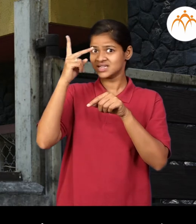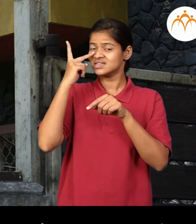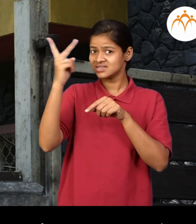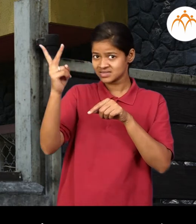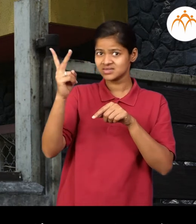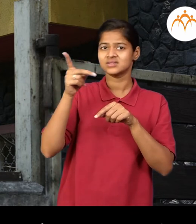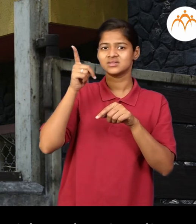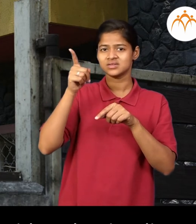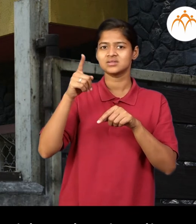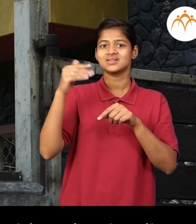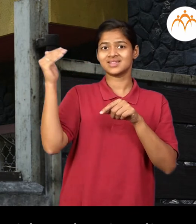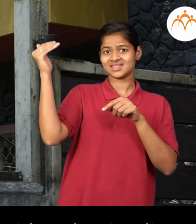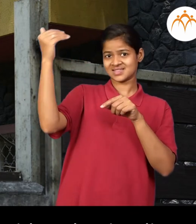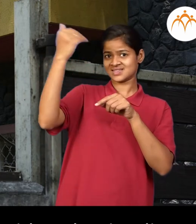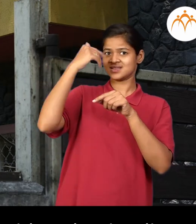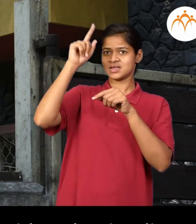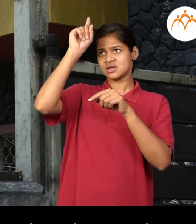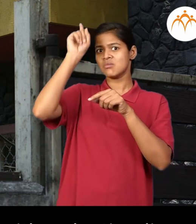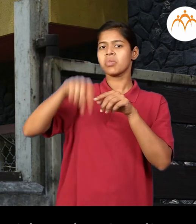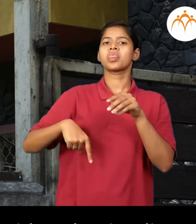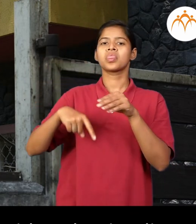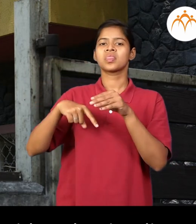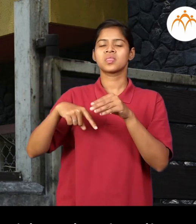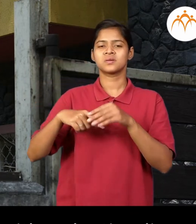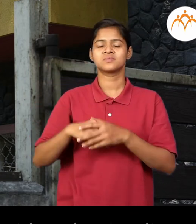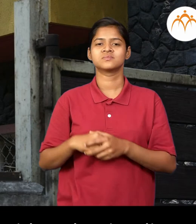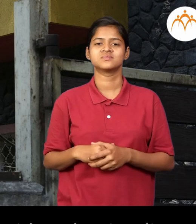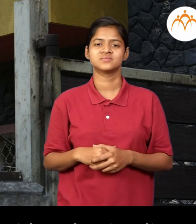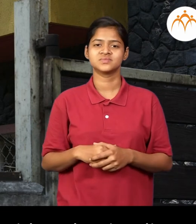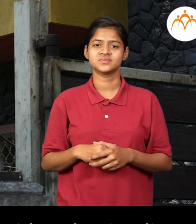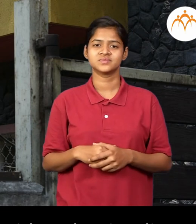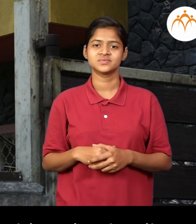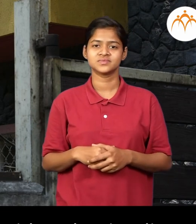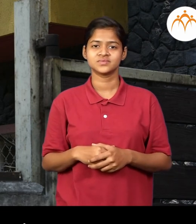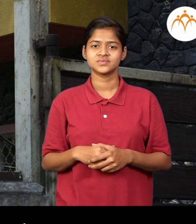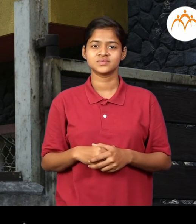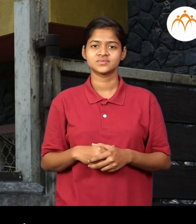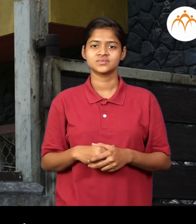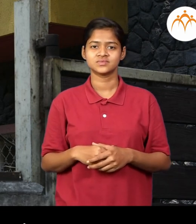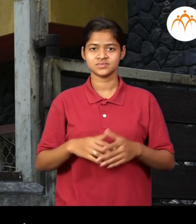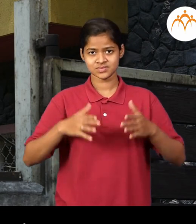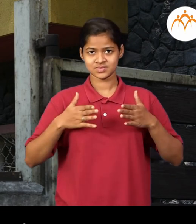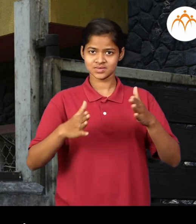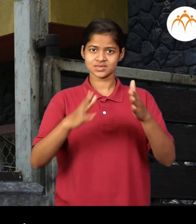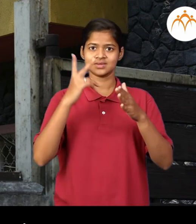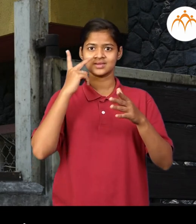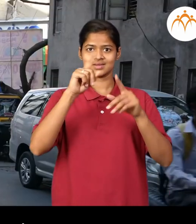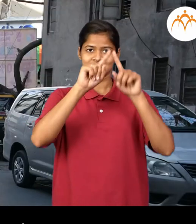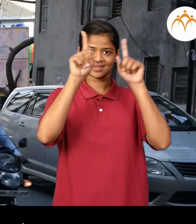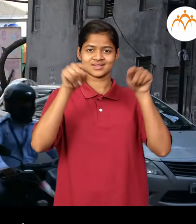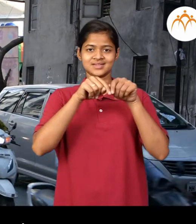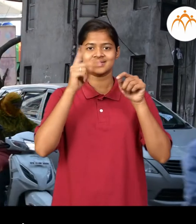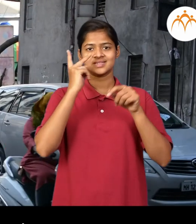to exit. The next arrow is marked with a slanting line. Devansha said, okay.